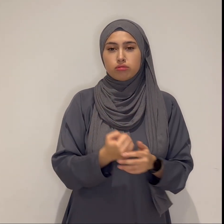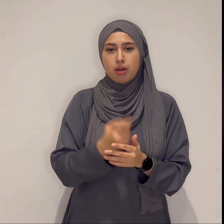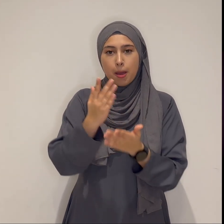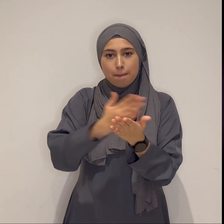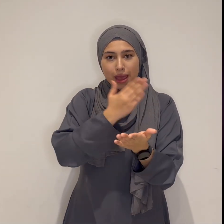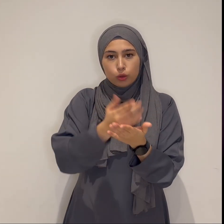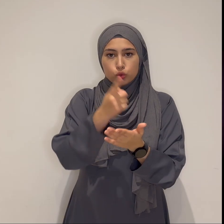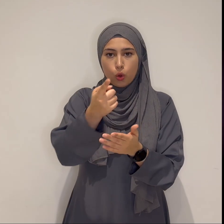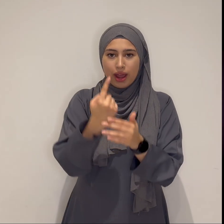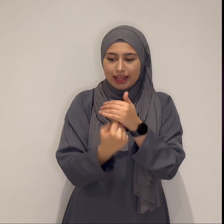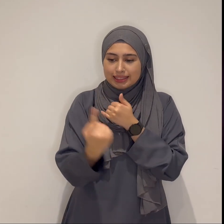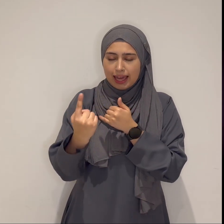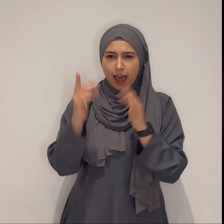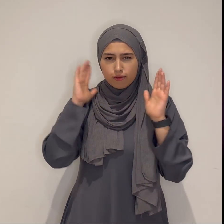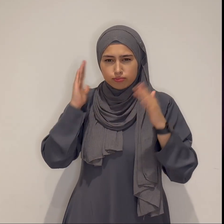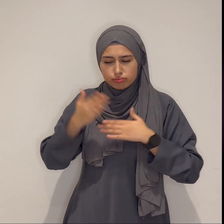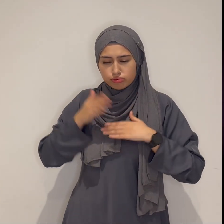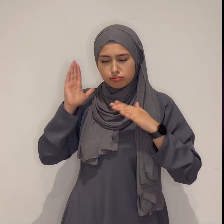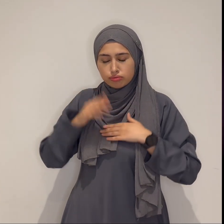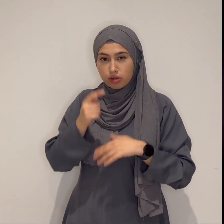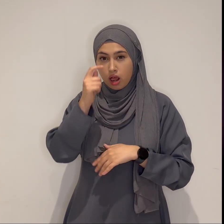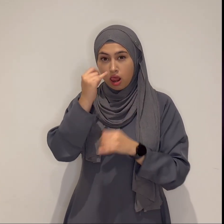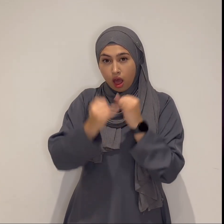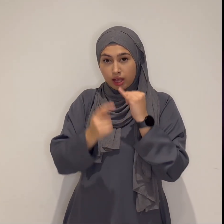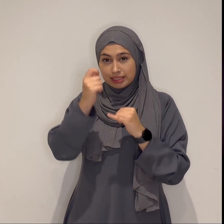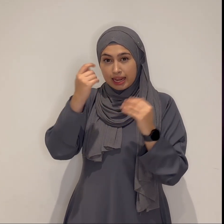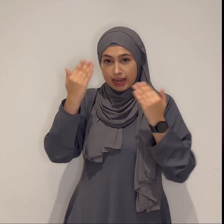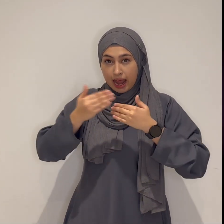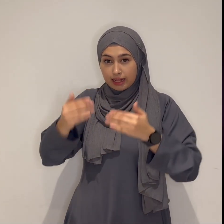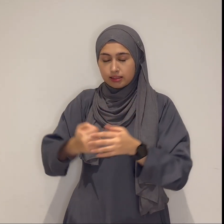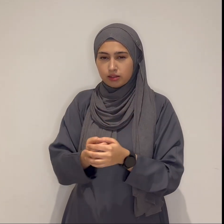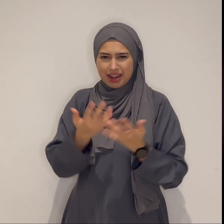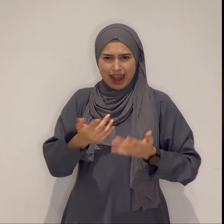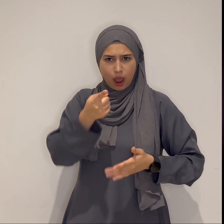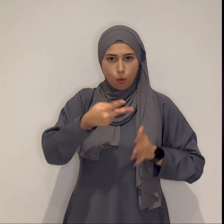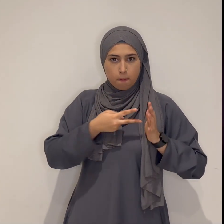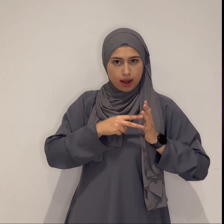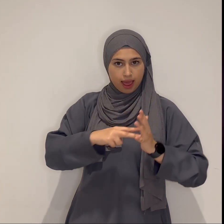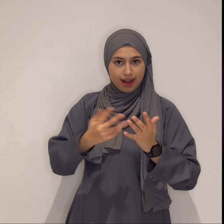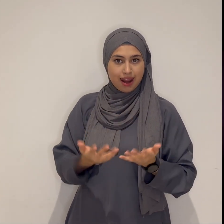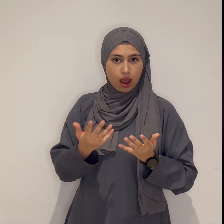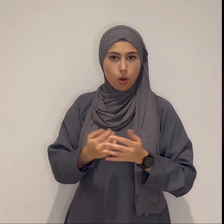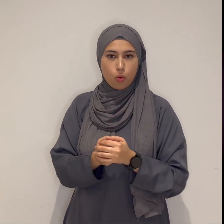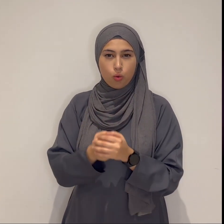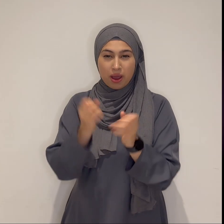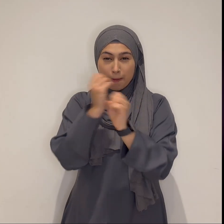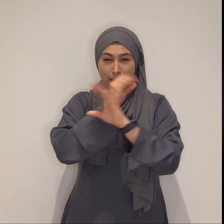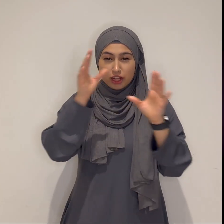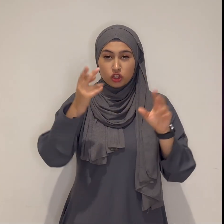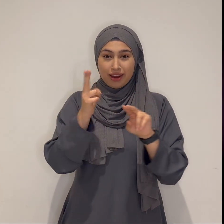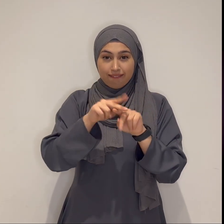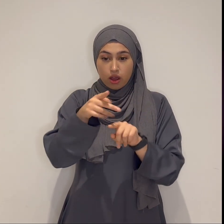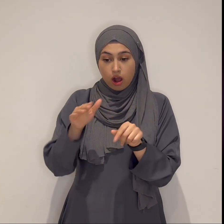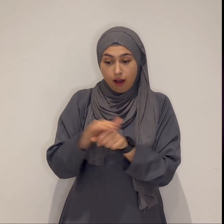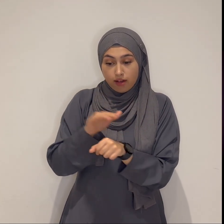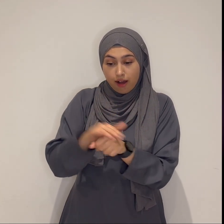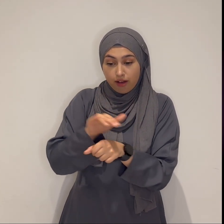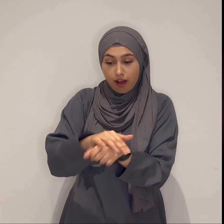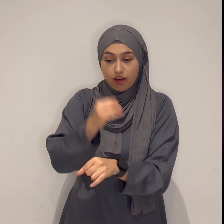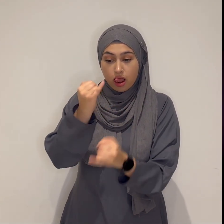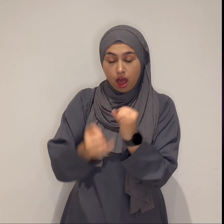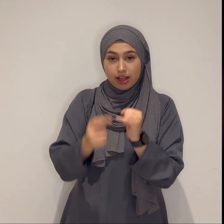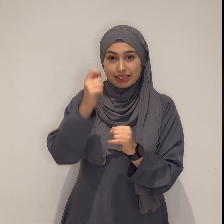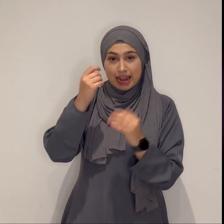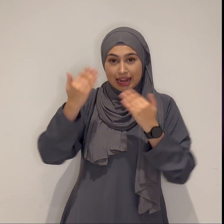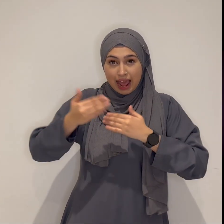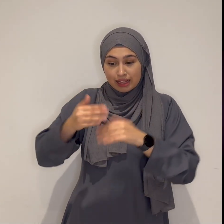is to make sure that you are performing i'tikaf in the last 10 nights. Make a plan from now. Imagine knowing that you covered all the last